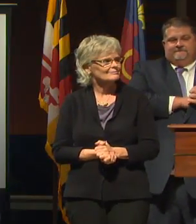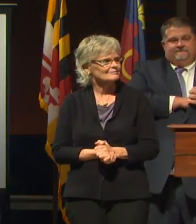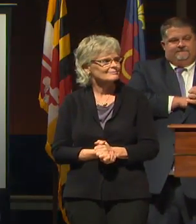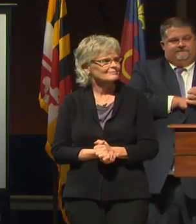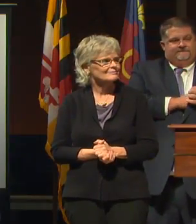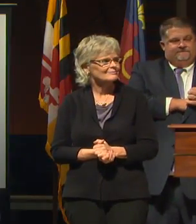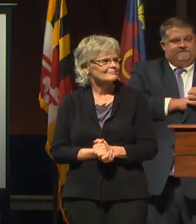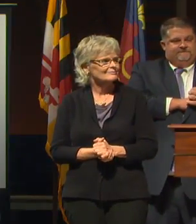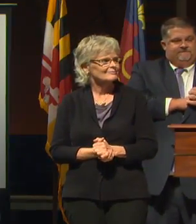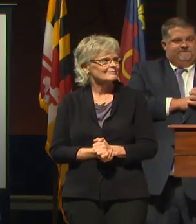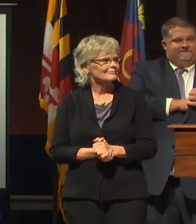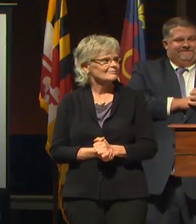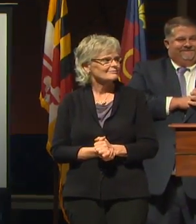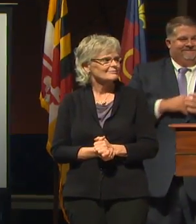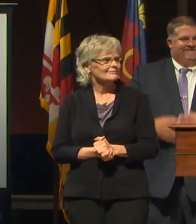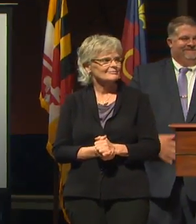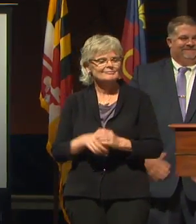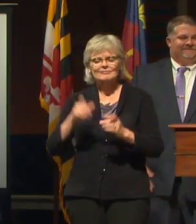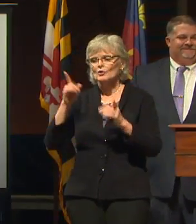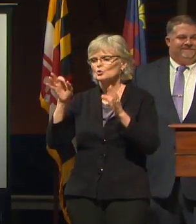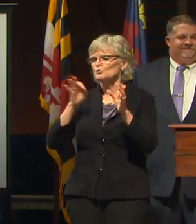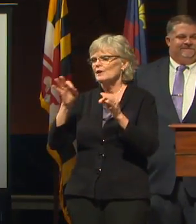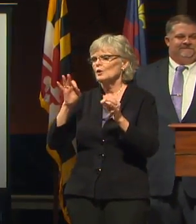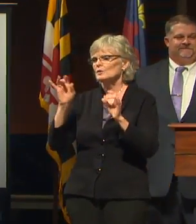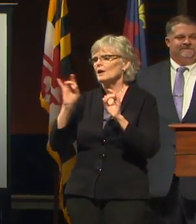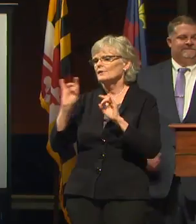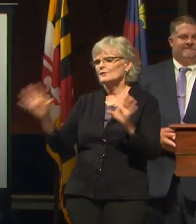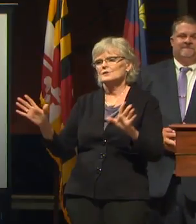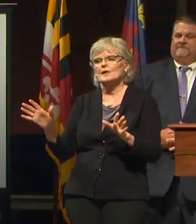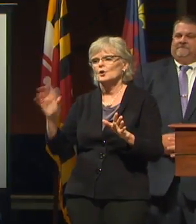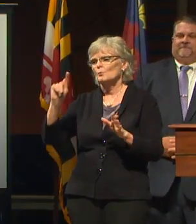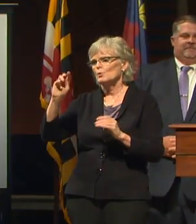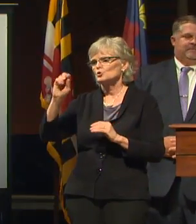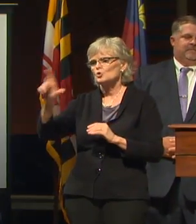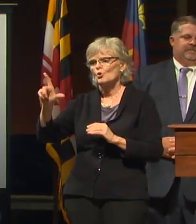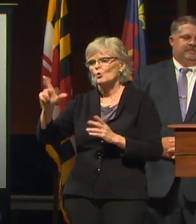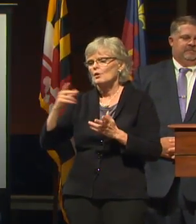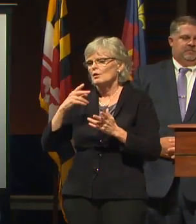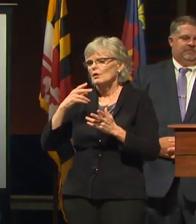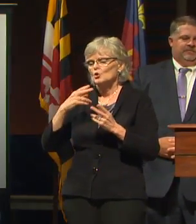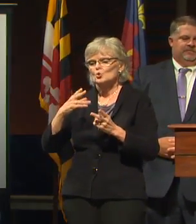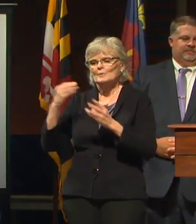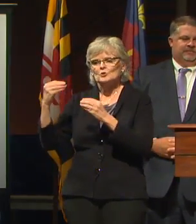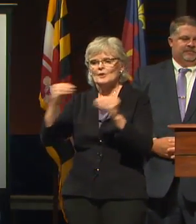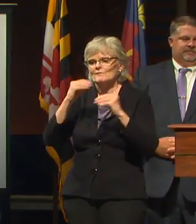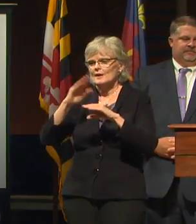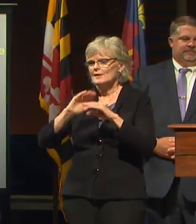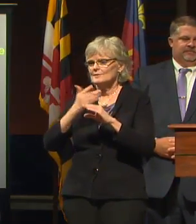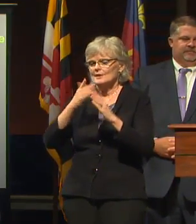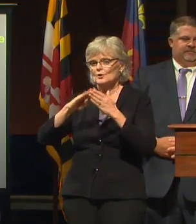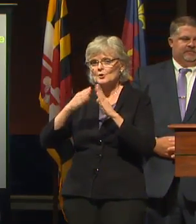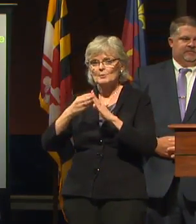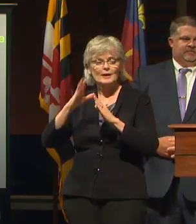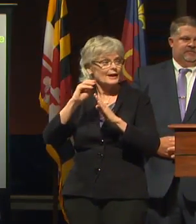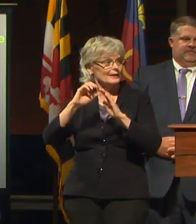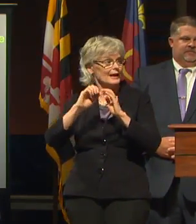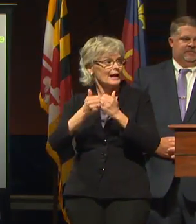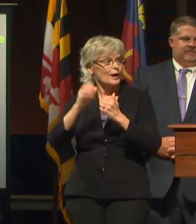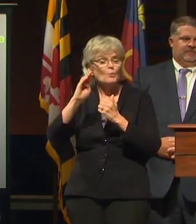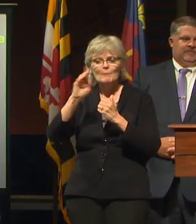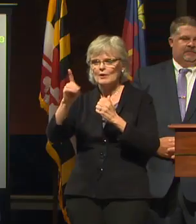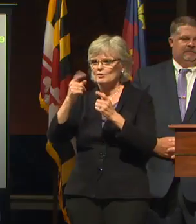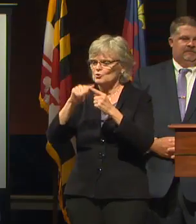Thank you. You've outlined the terrible toll that human trafficking has on our communities, but also how Maryland is trying to tackle this